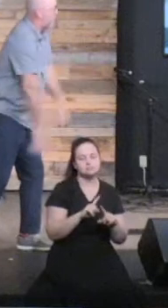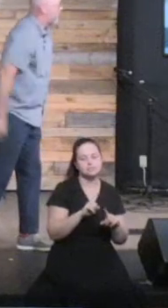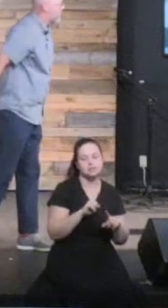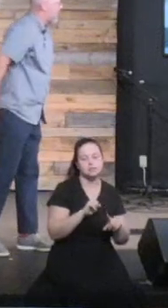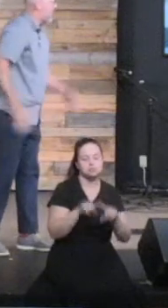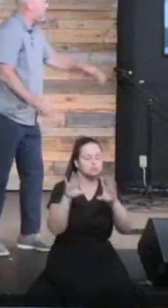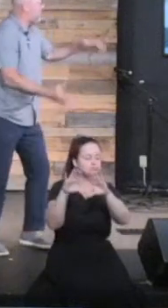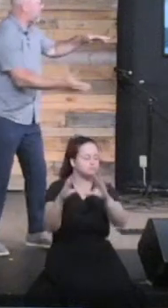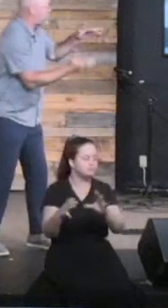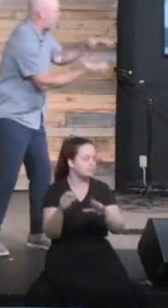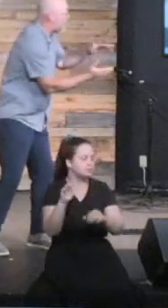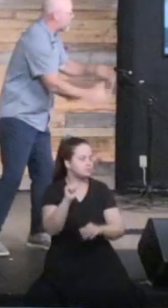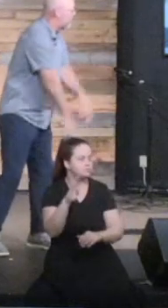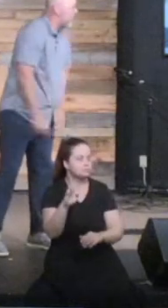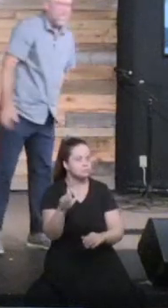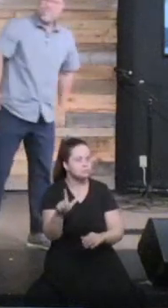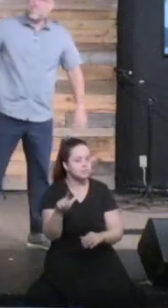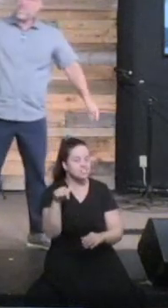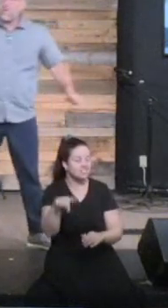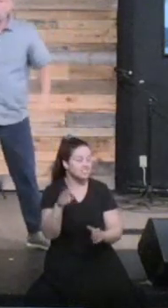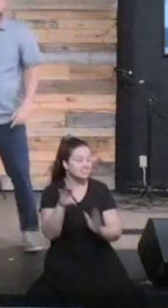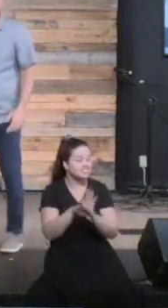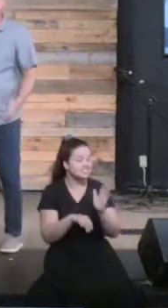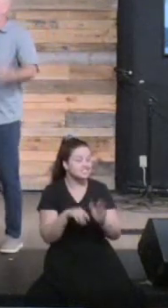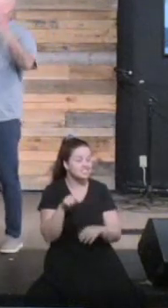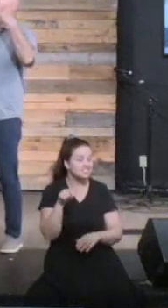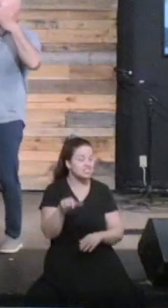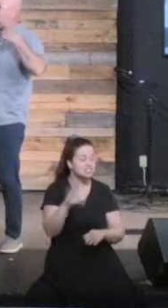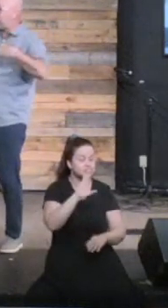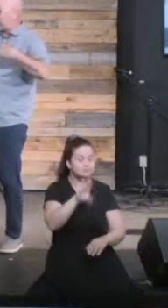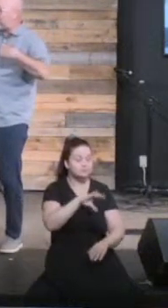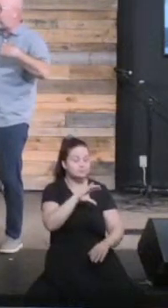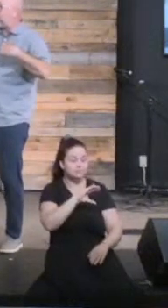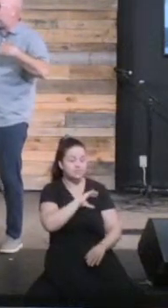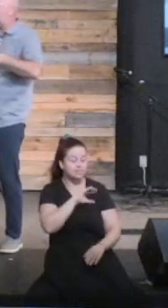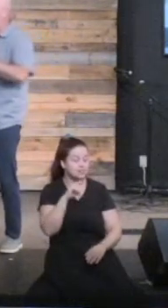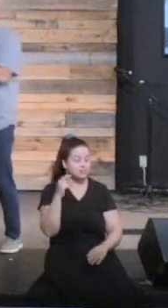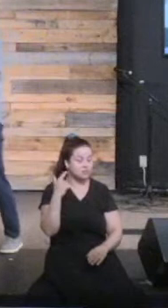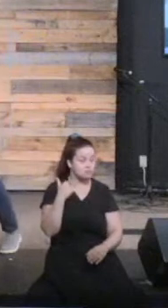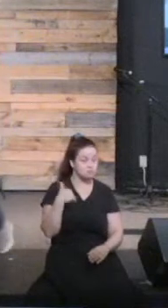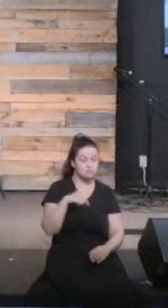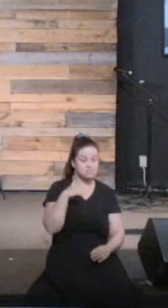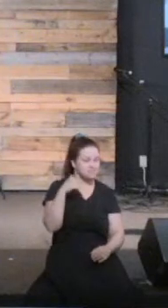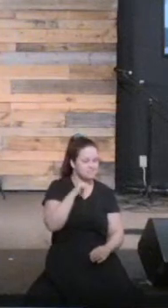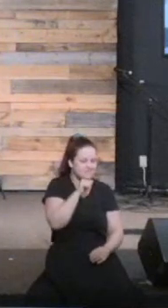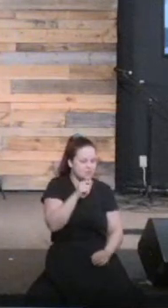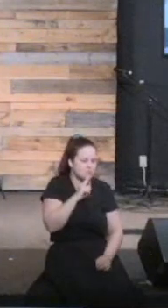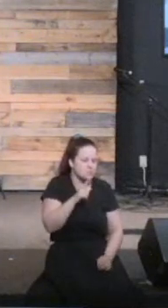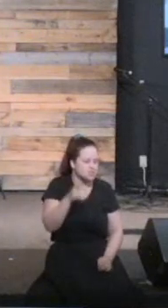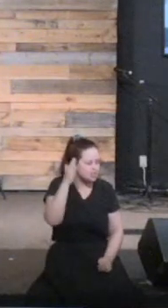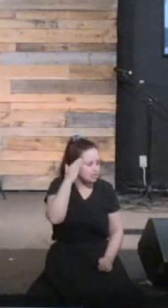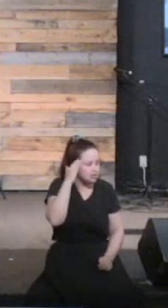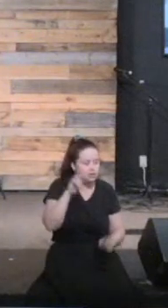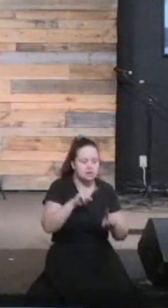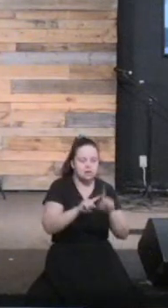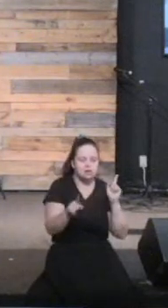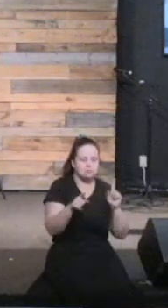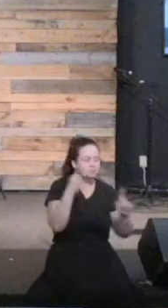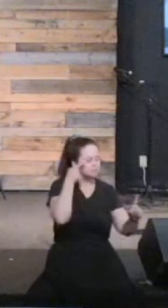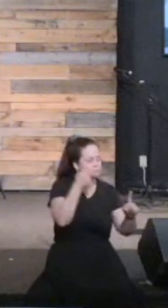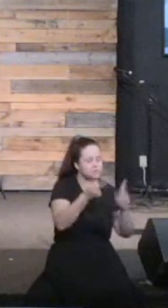Abel in this chapter is a character that we're not very familiar with but the audience certainly would